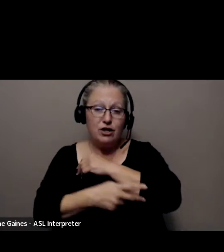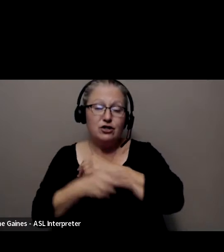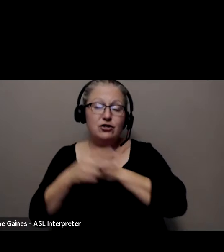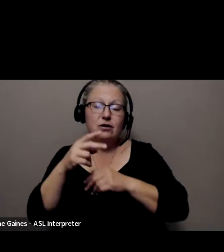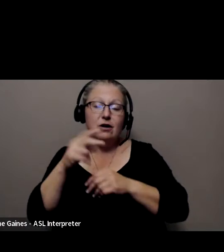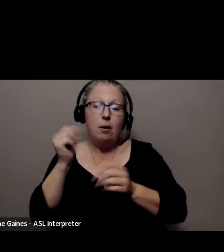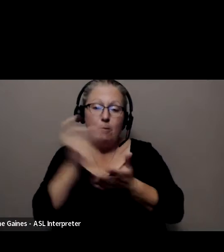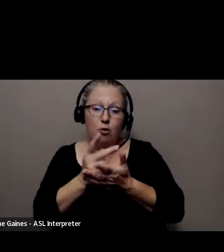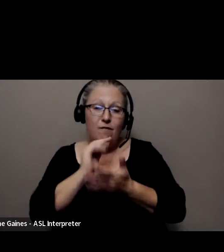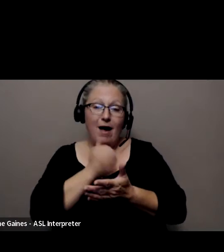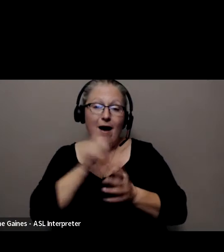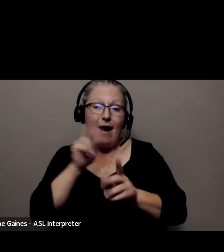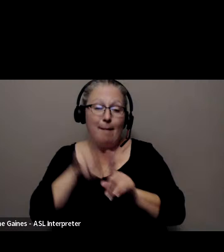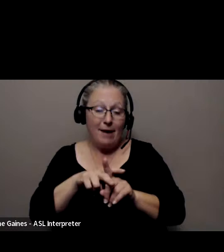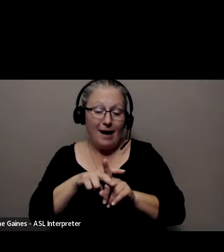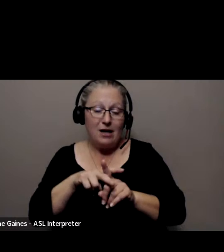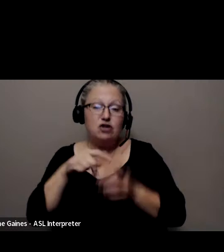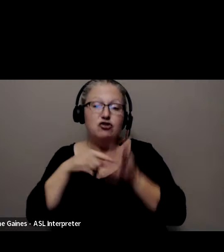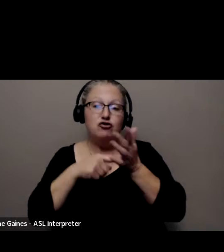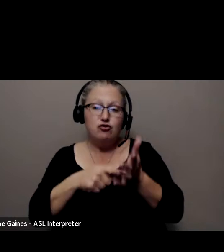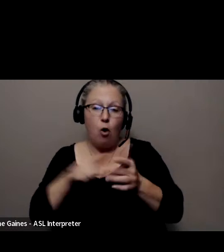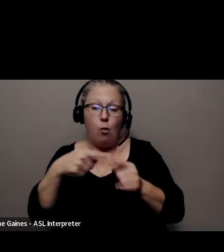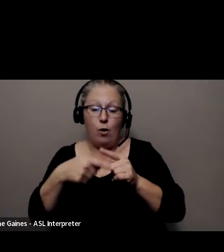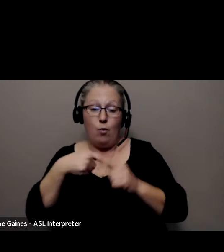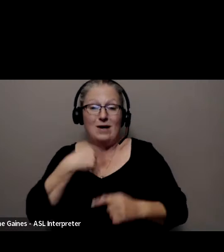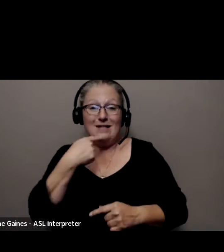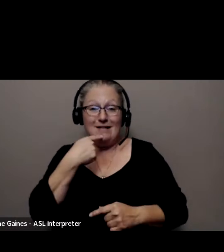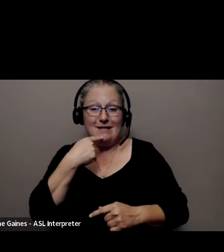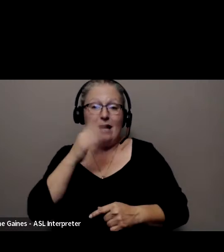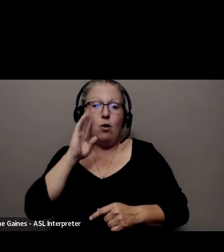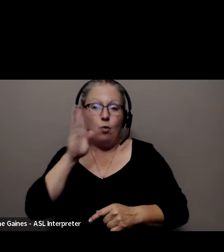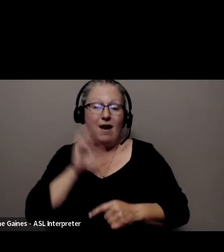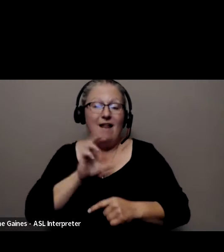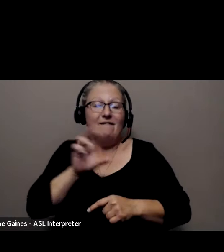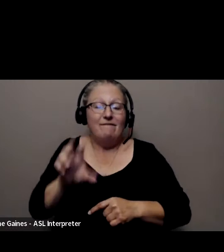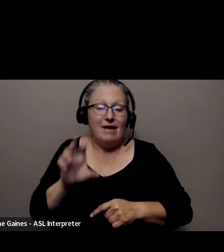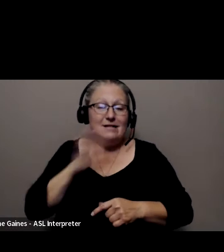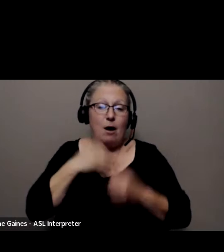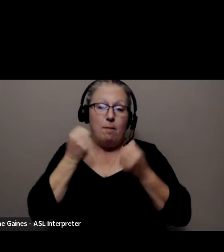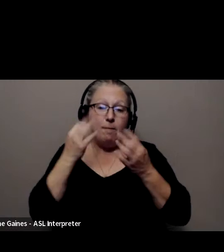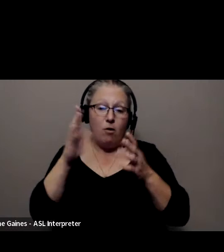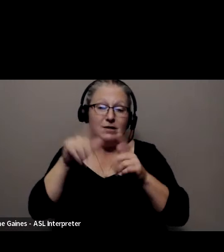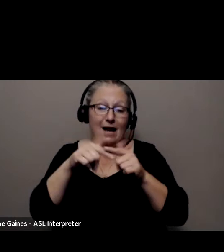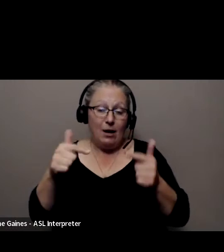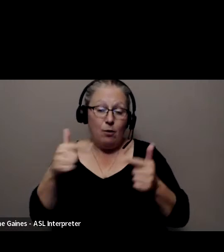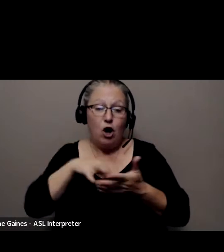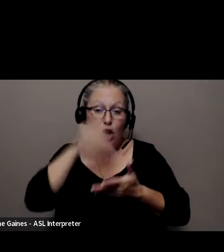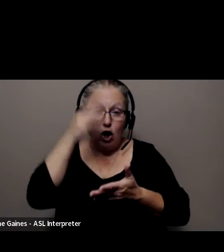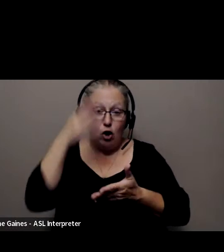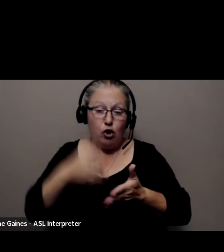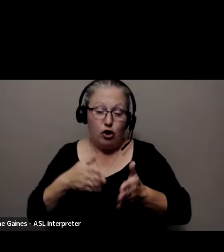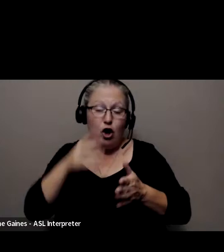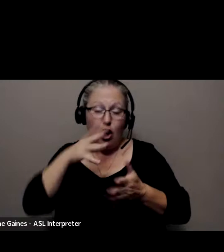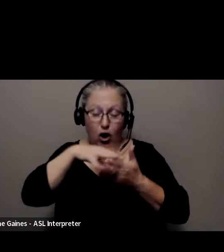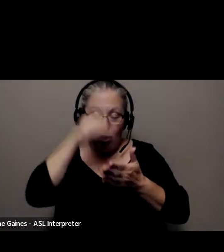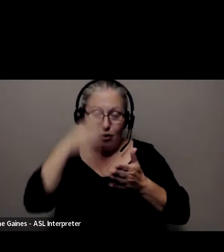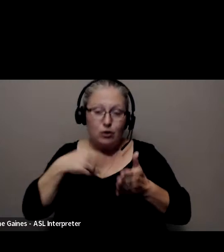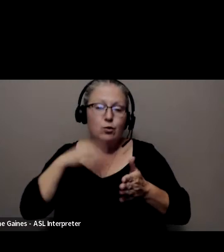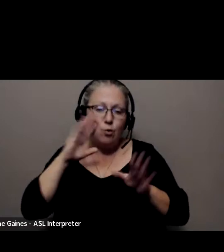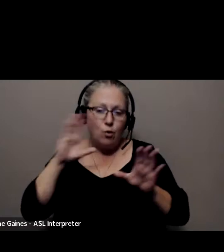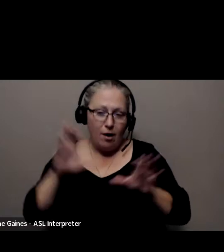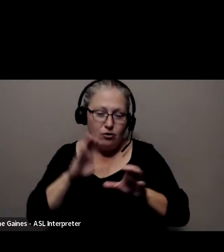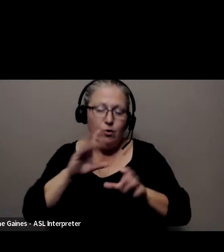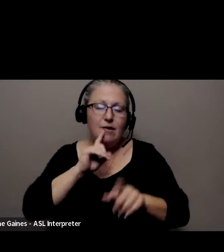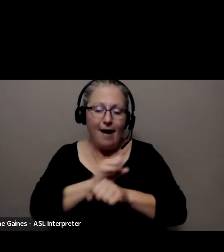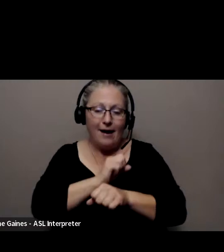our application, and showing that when we say we're going to invest in our multilingual learners, we're actually going to do it. This is